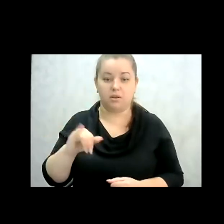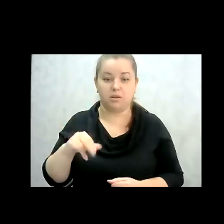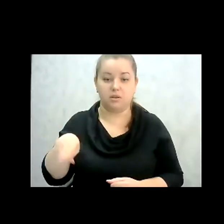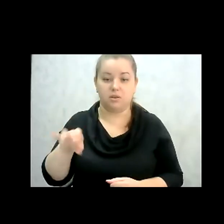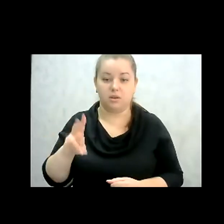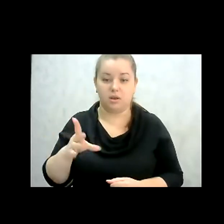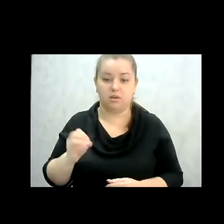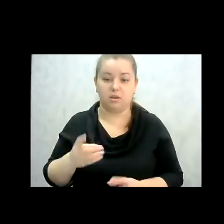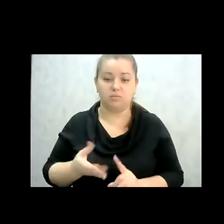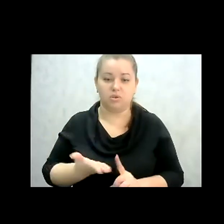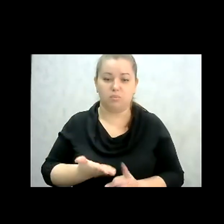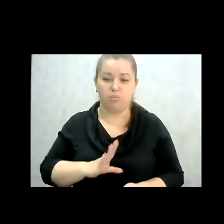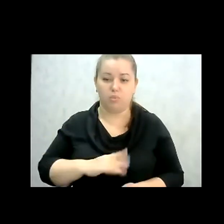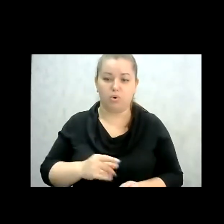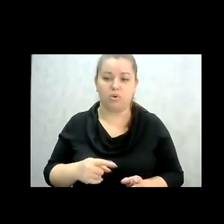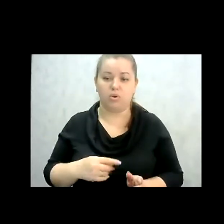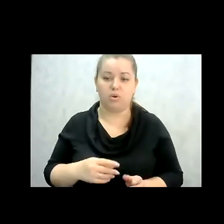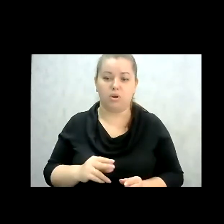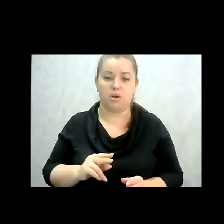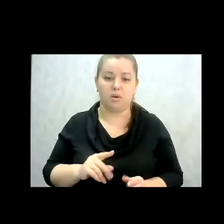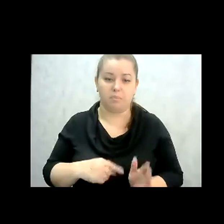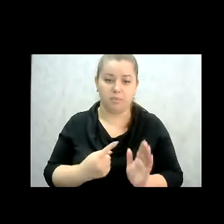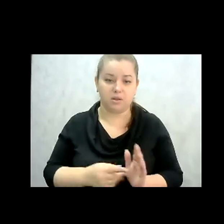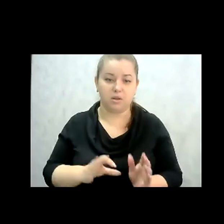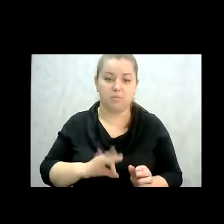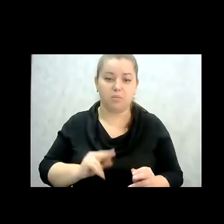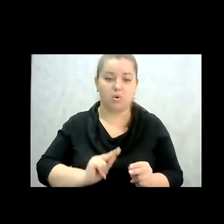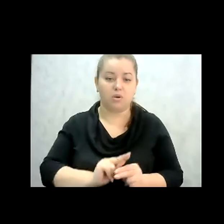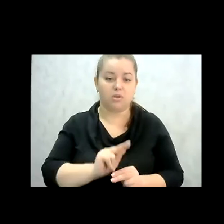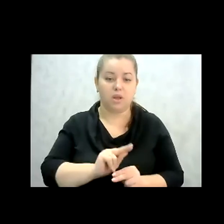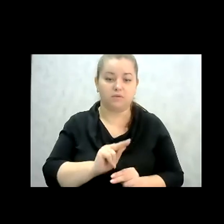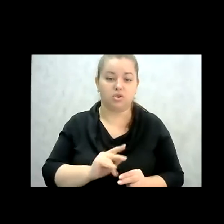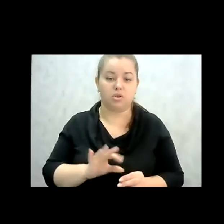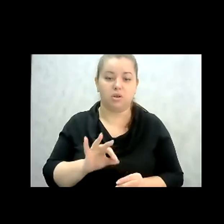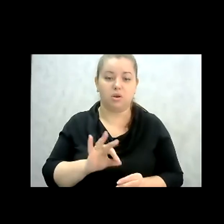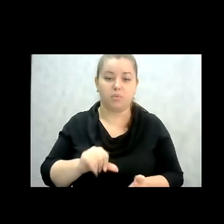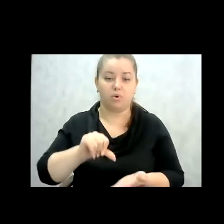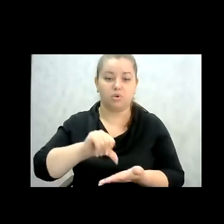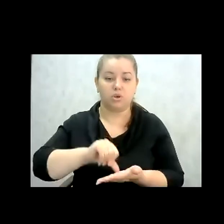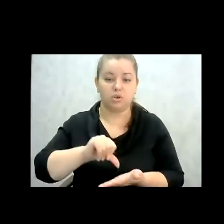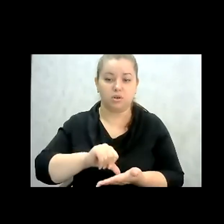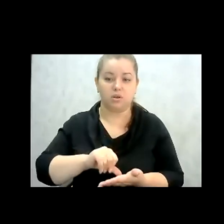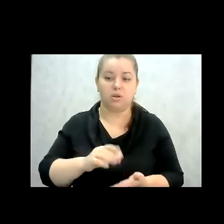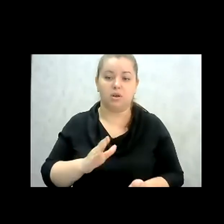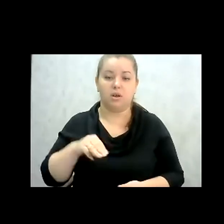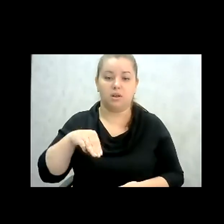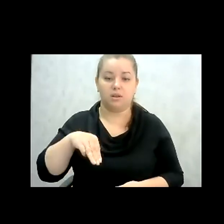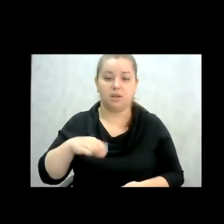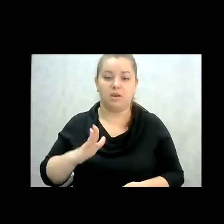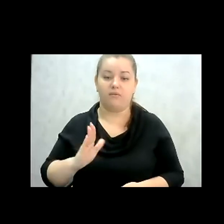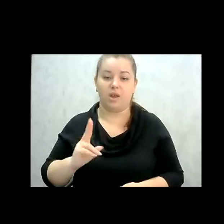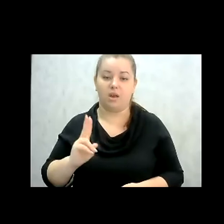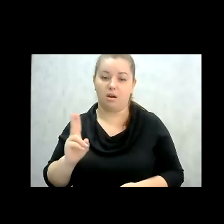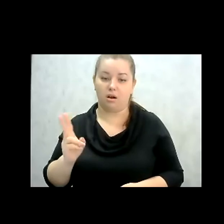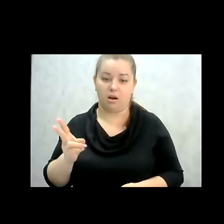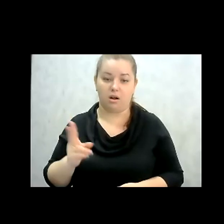I think this is the speaker has in mind if there will be continued training for